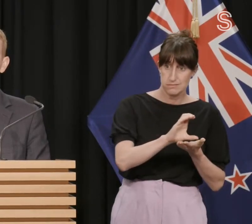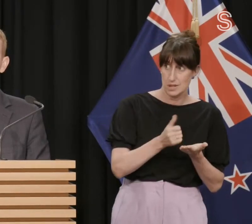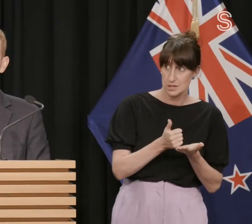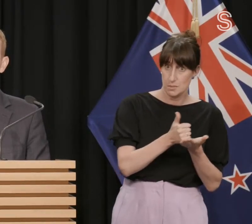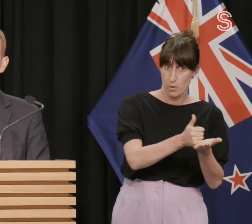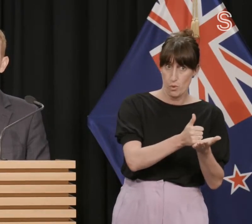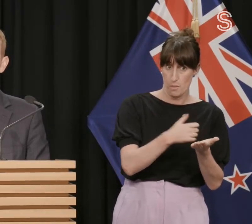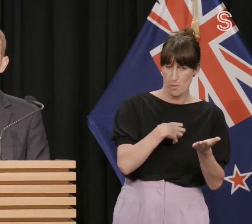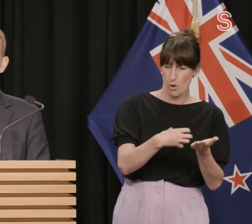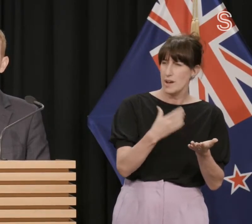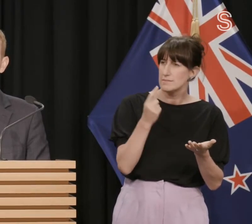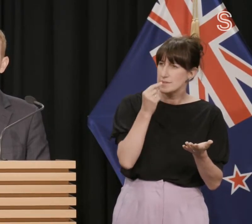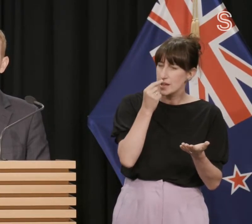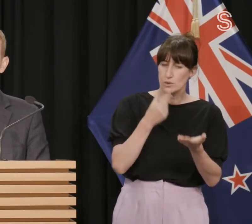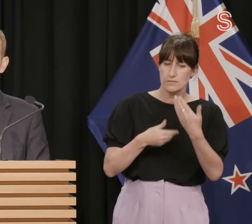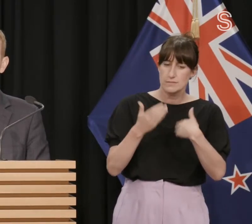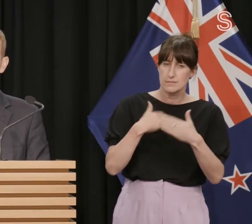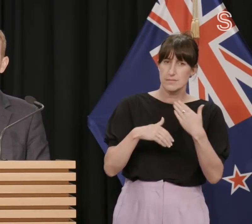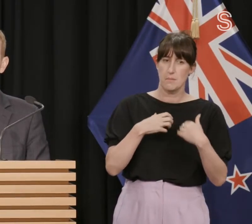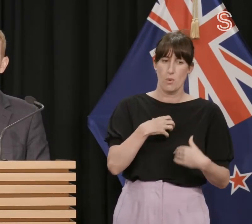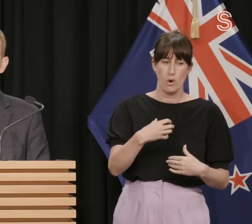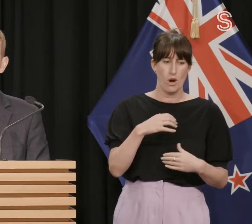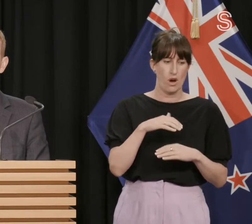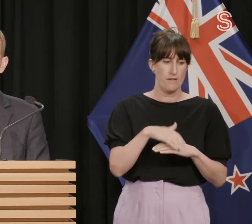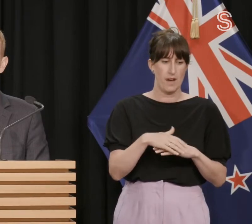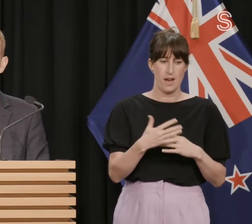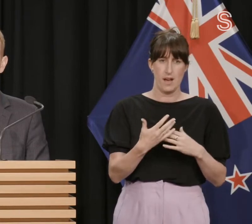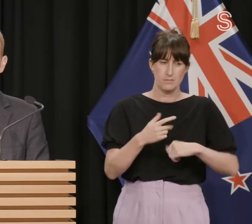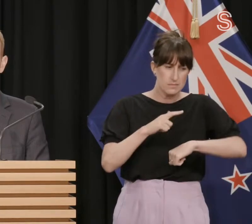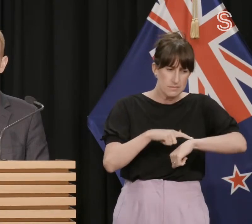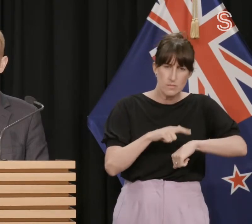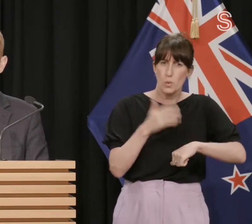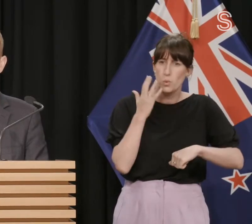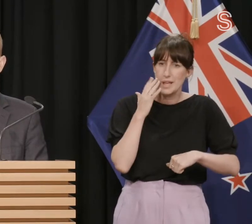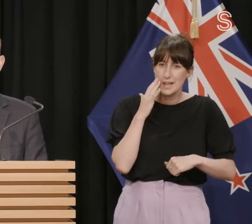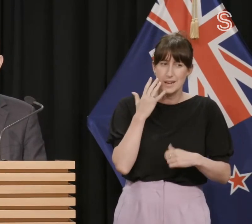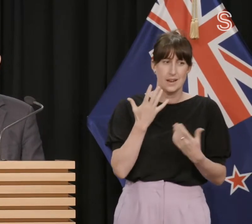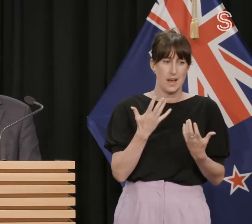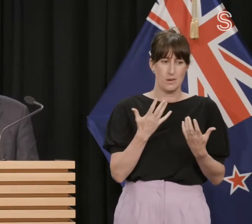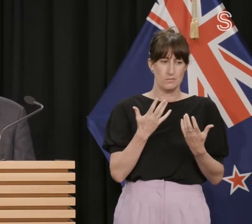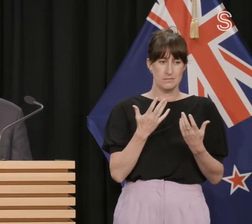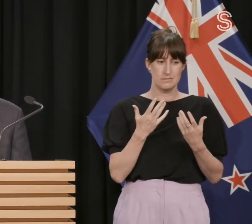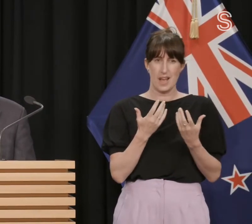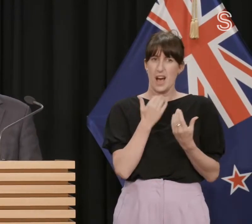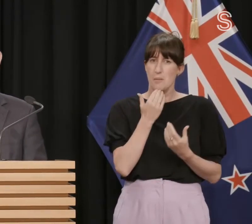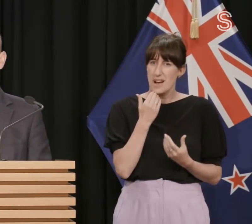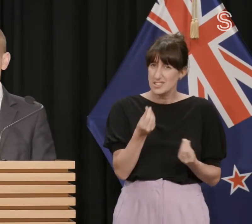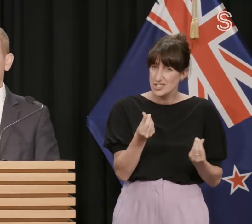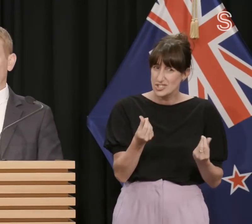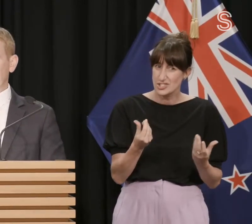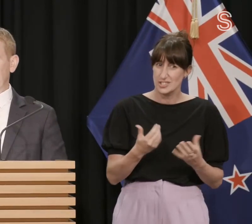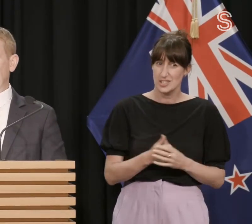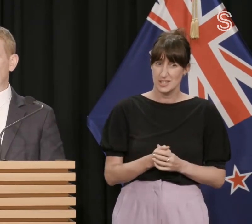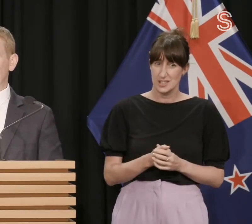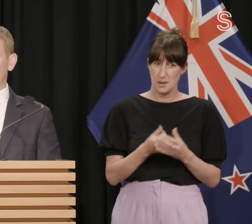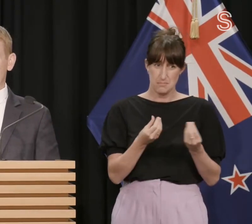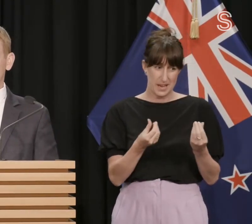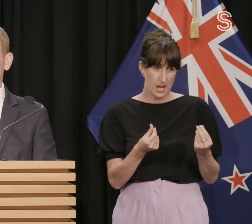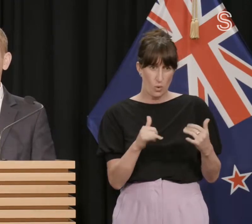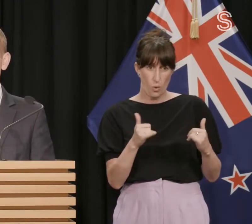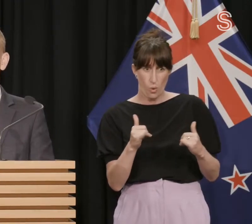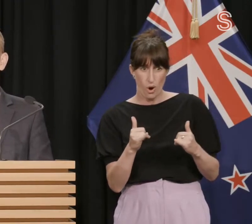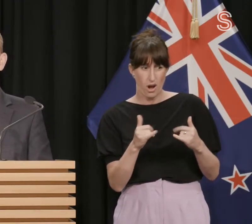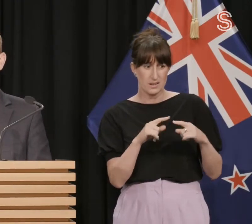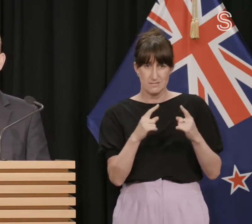the Auckland flood. Could you give us some sort of indication of the timing of that and what sort of form that will take? I'm going to be engaging with the